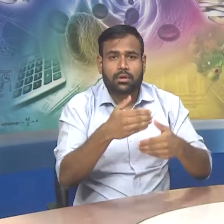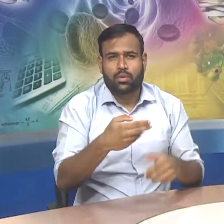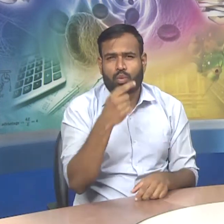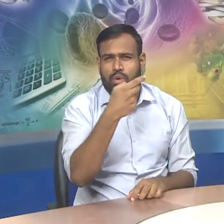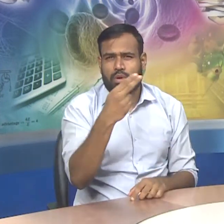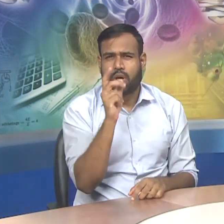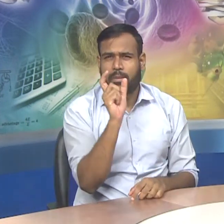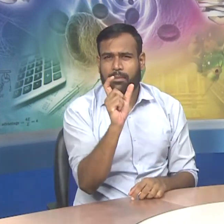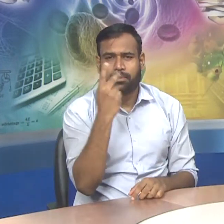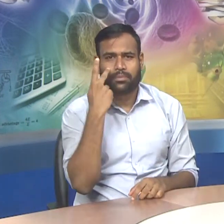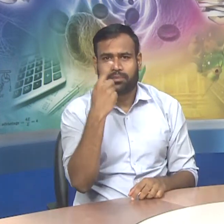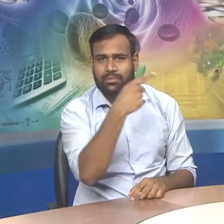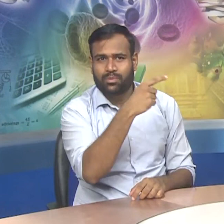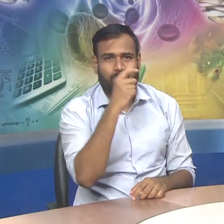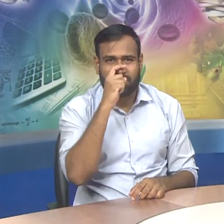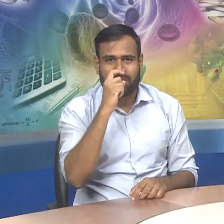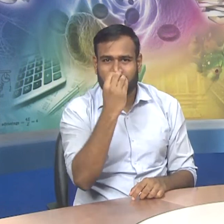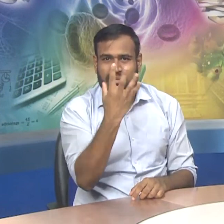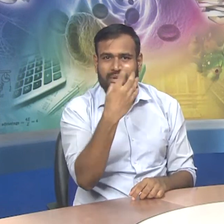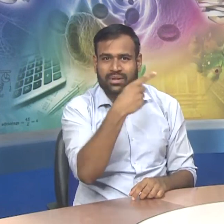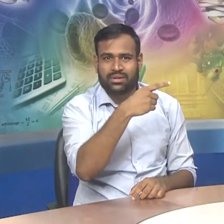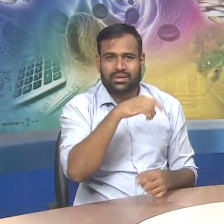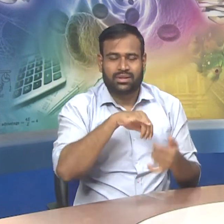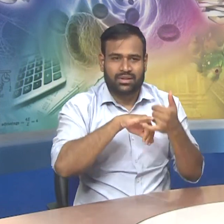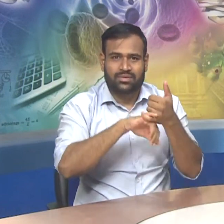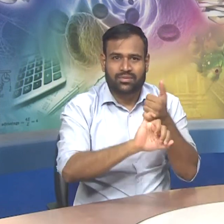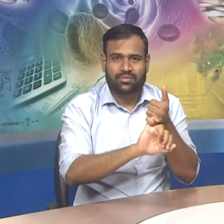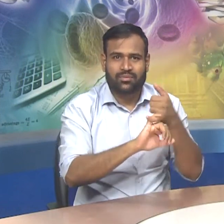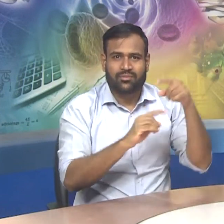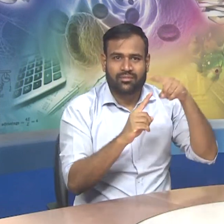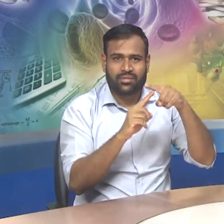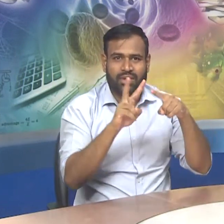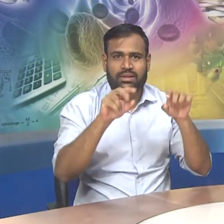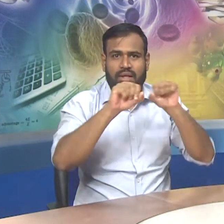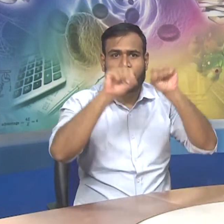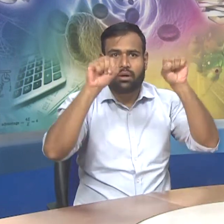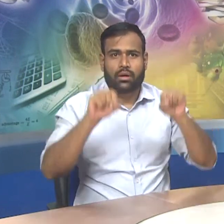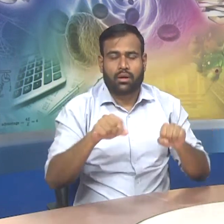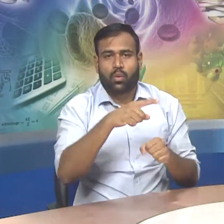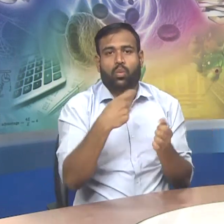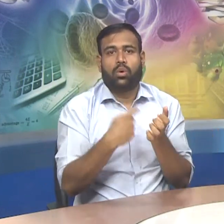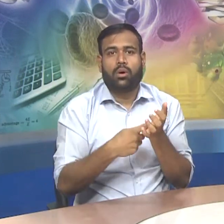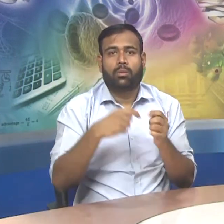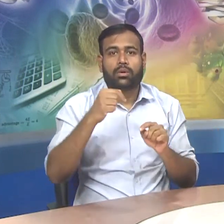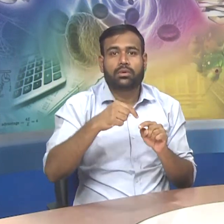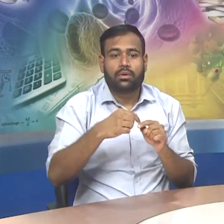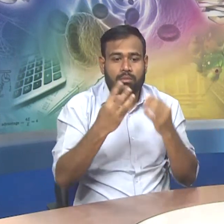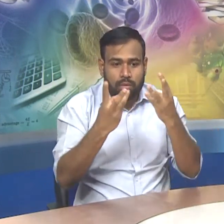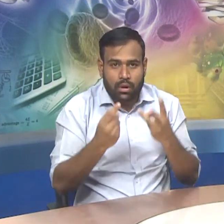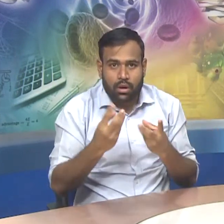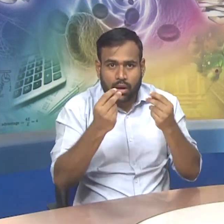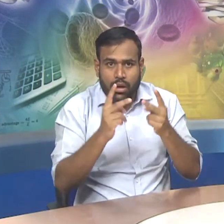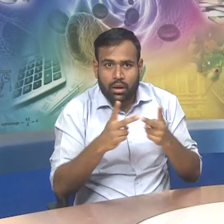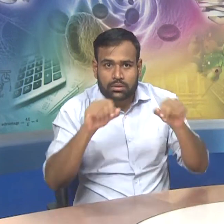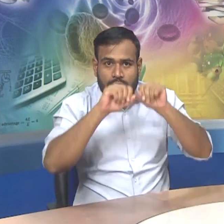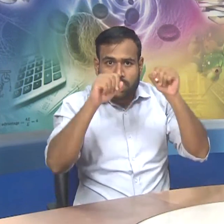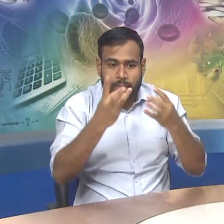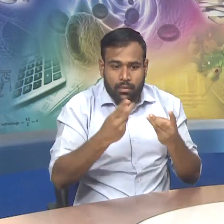and there is a specific procedure of election which is held by the means of a single transferable vote